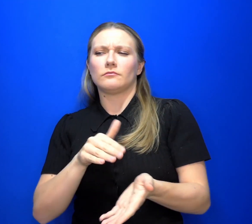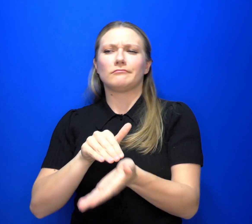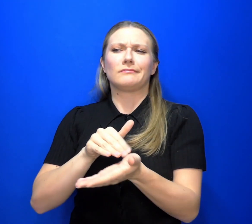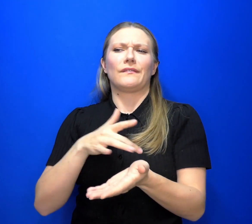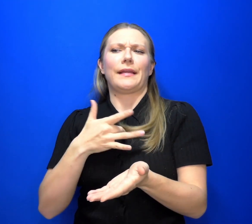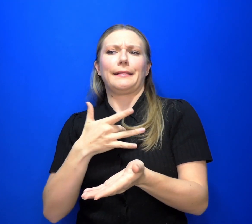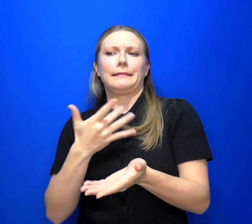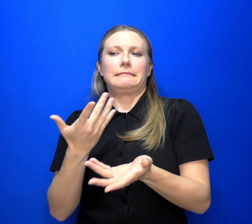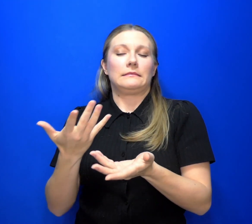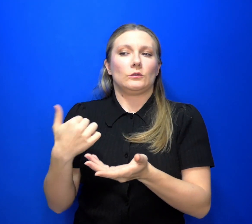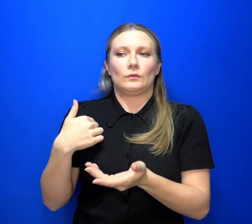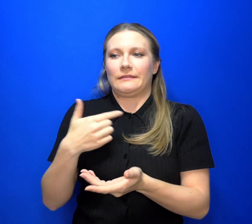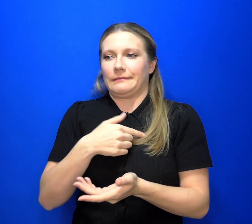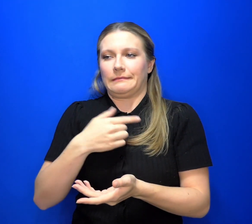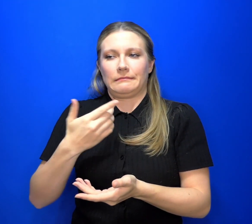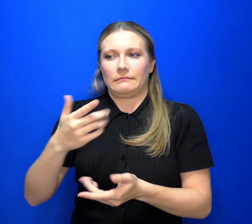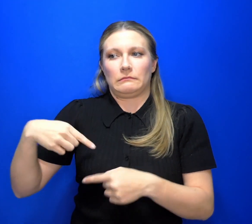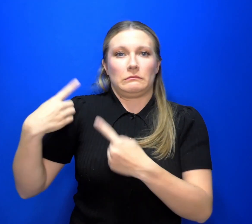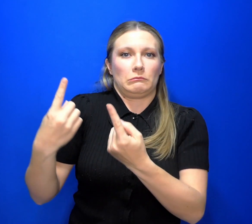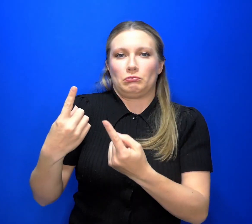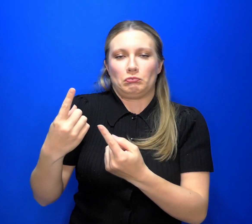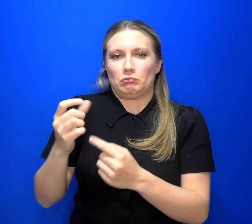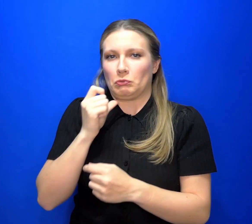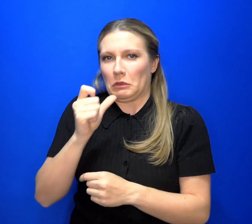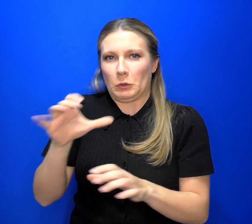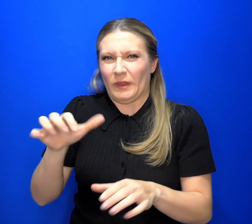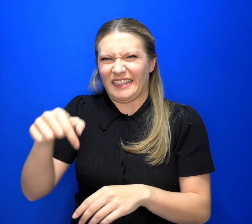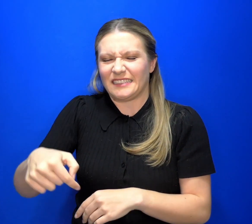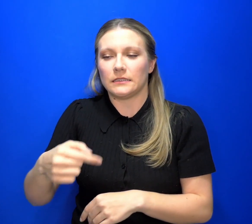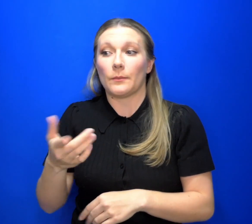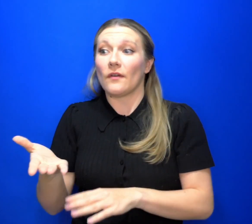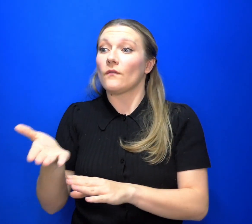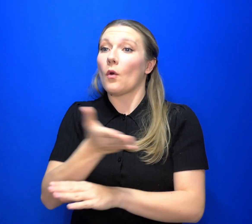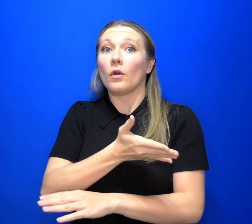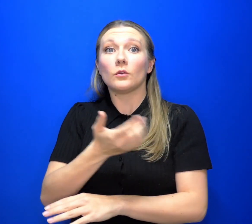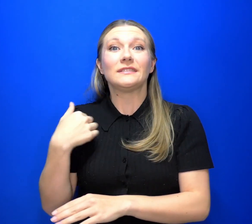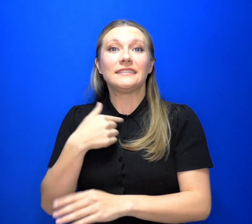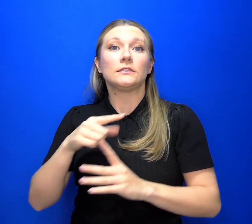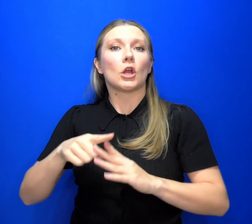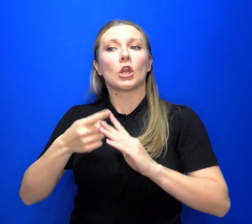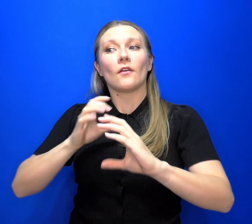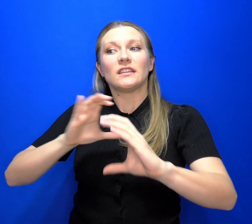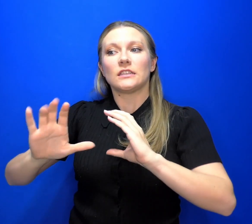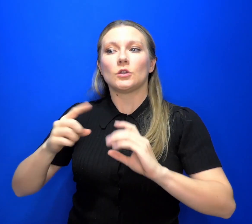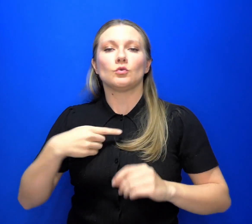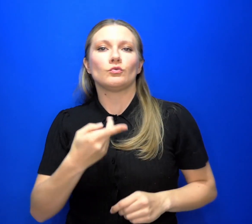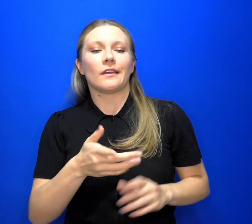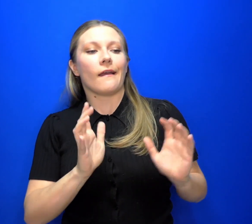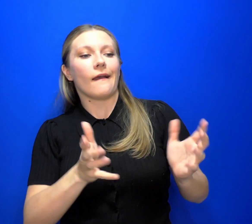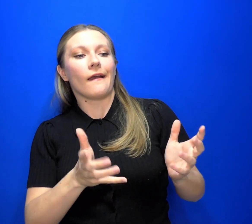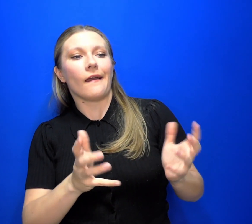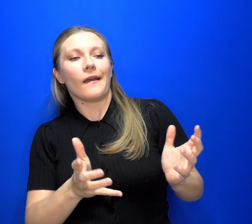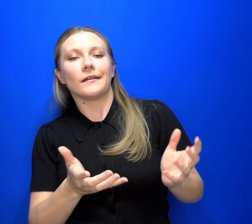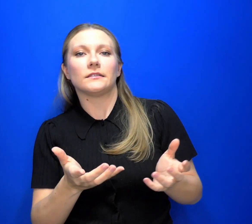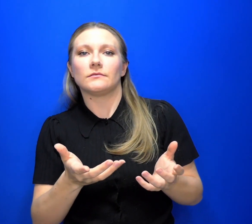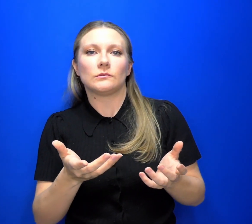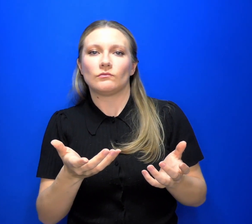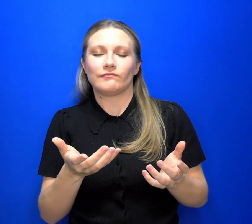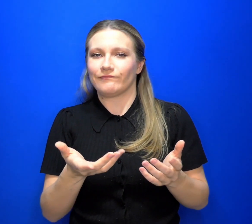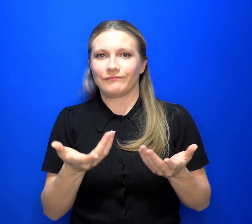bit because we've never done this before. In the past, I just started the conversation, and then we chatted to where we wanted it to go in